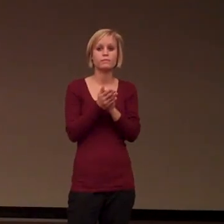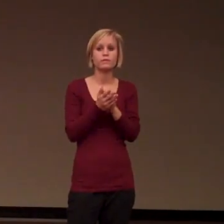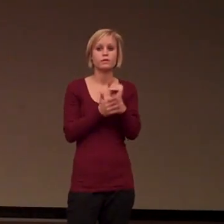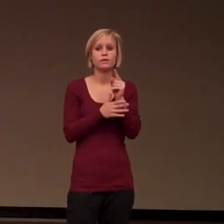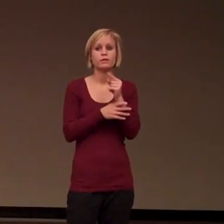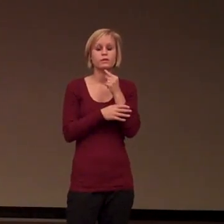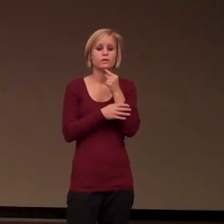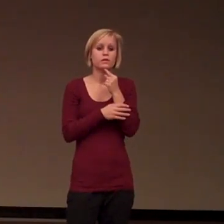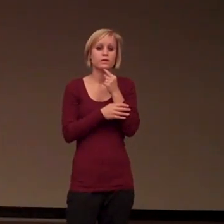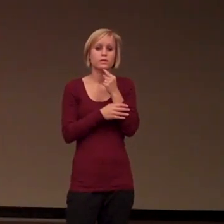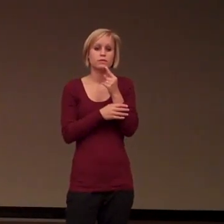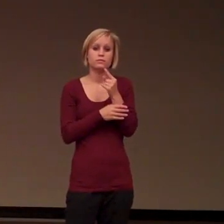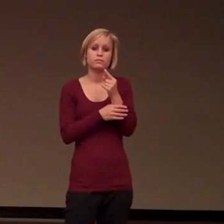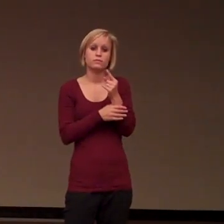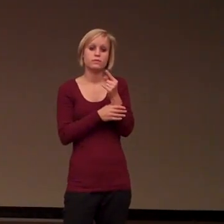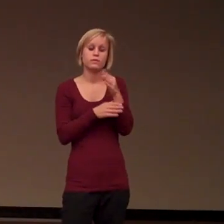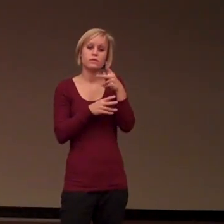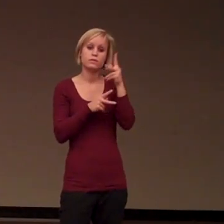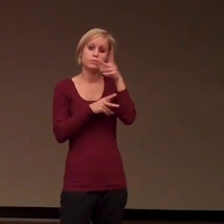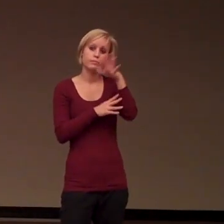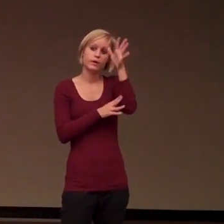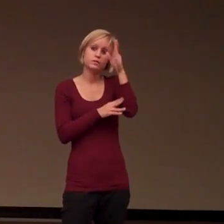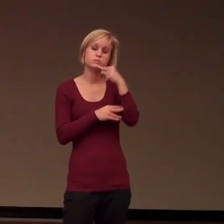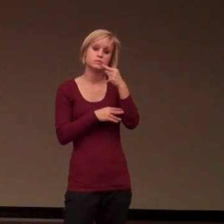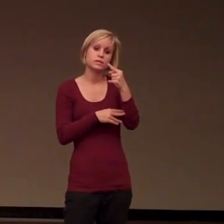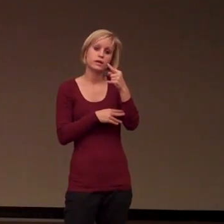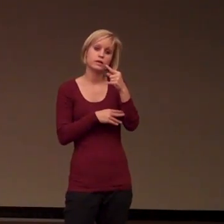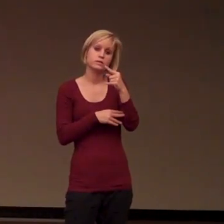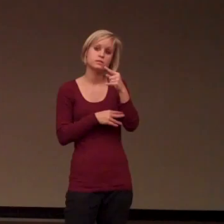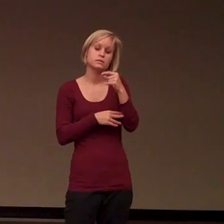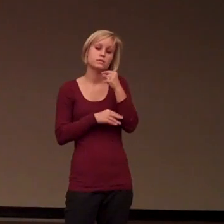to our students? And he said, well,